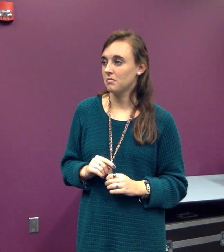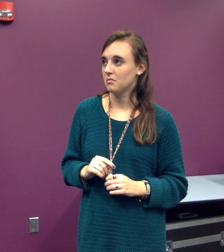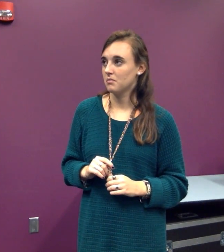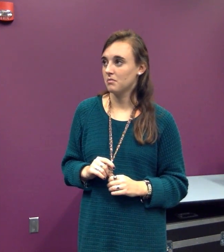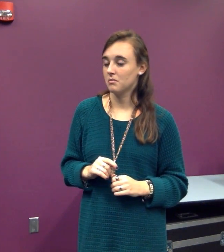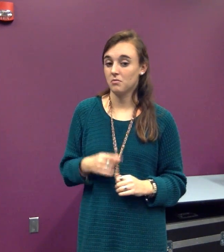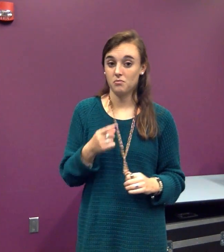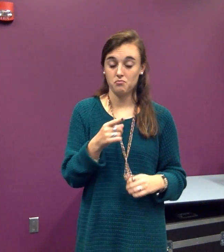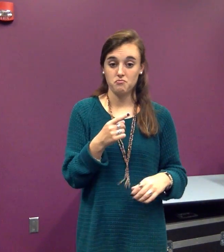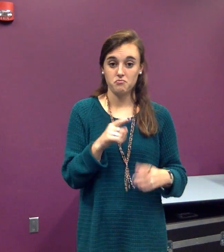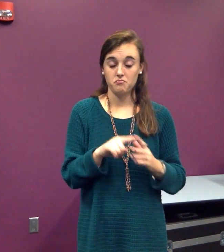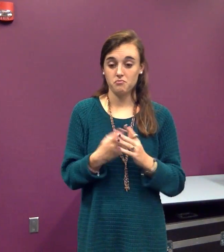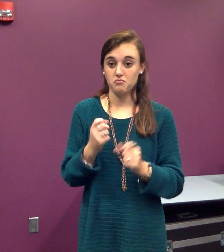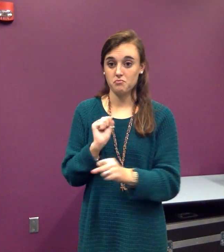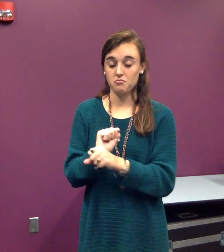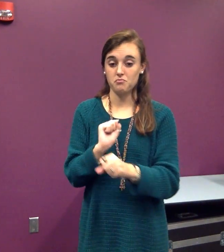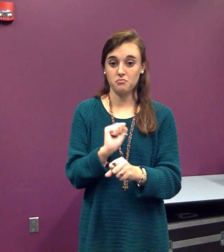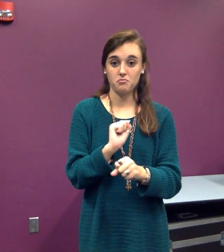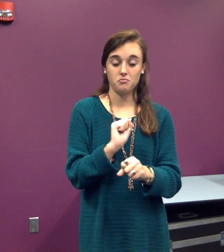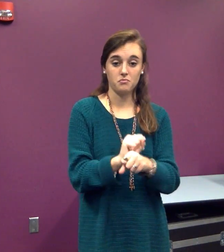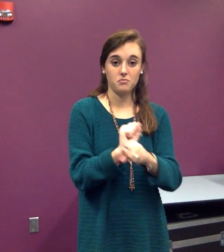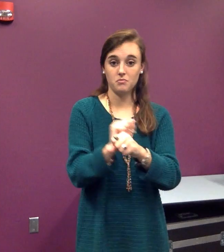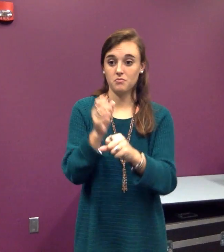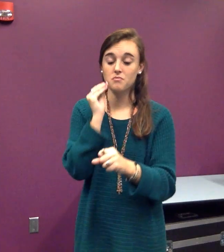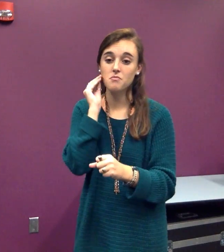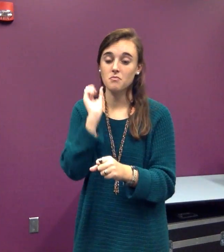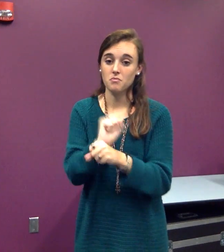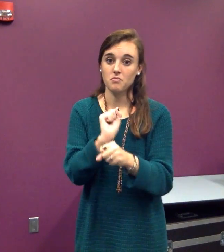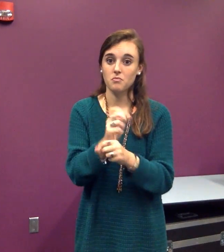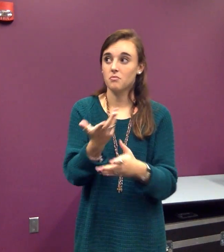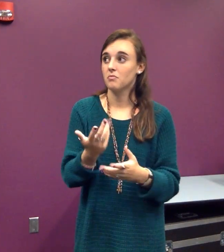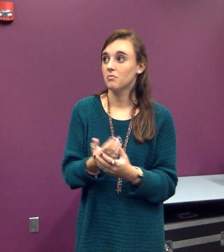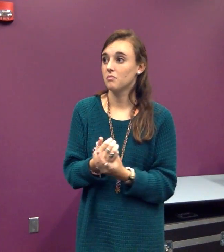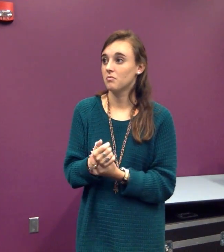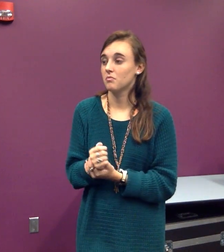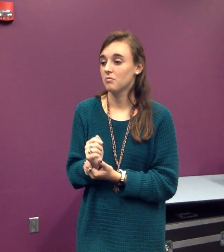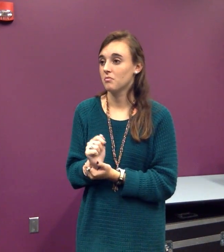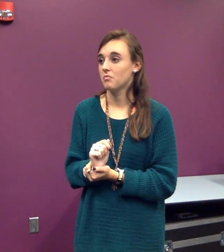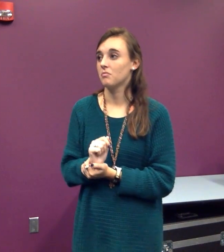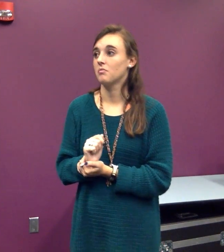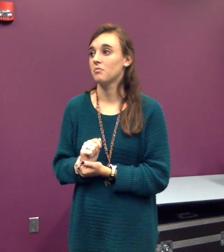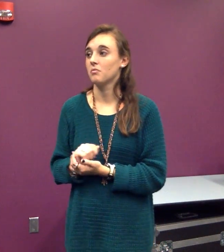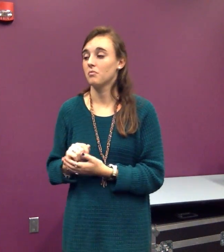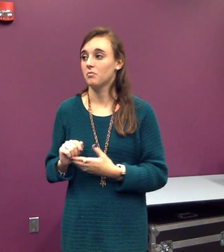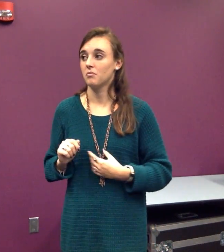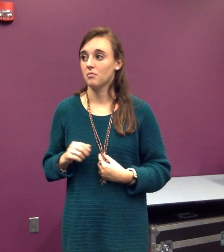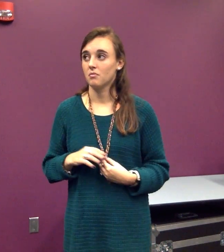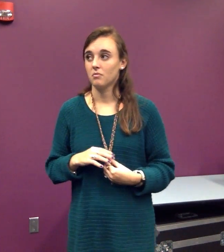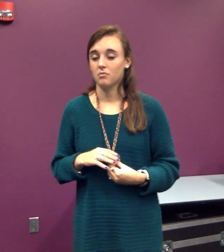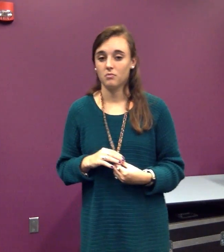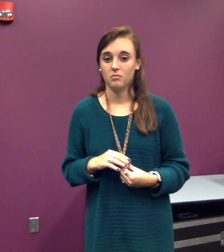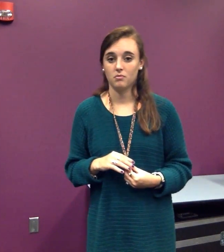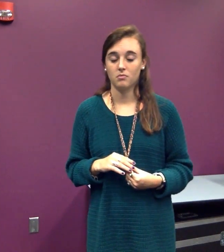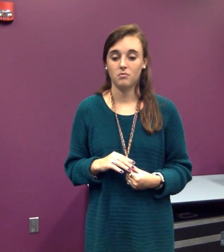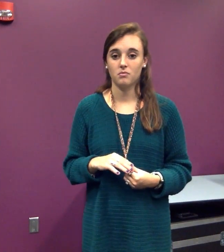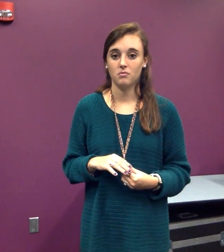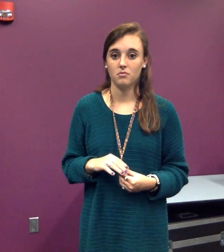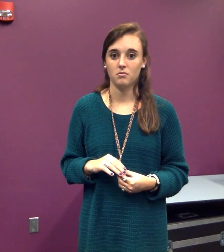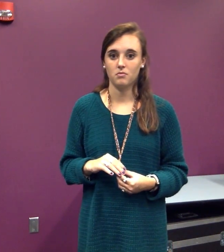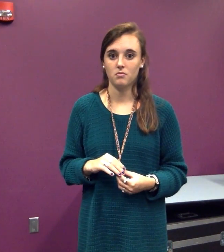working on your homework now, but when I take you to lunch in 5 minutes, I would like you to leave your triangle on your desk